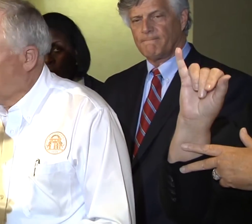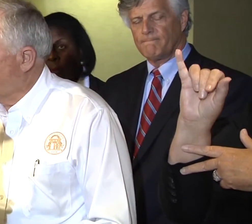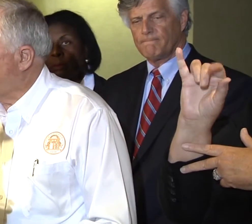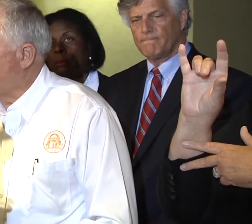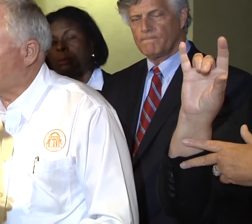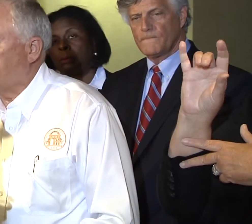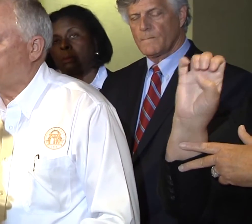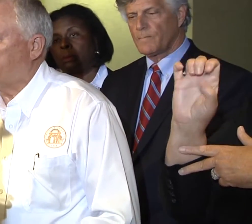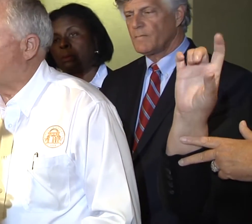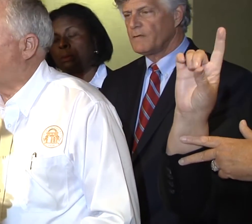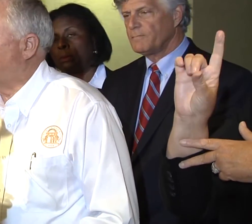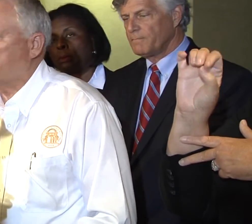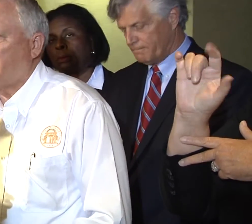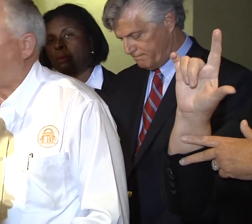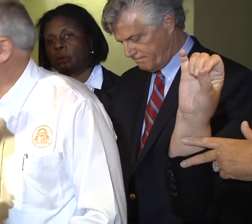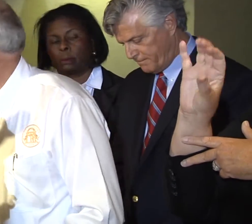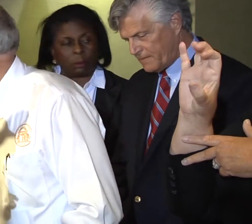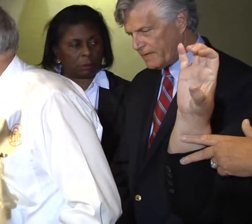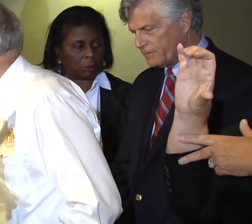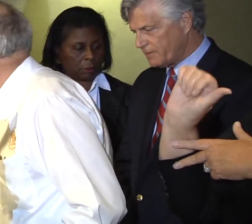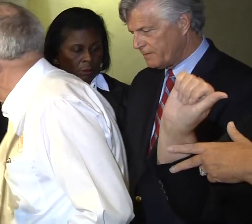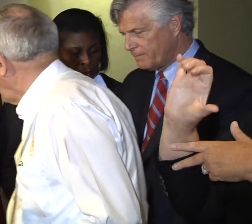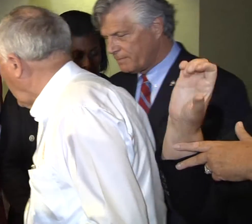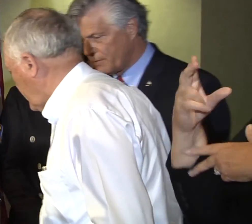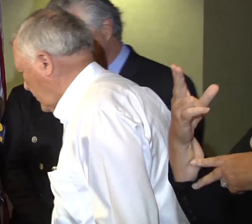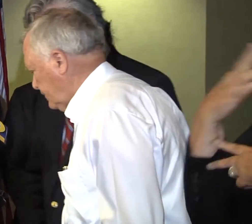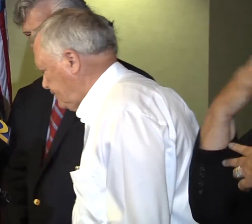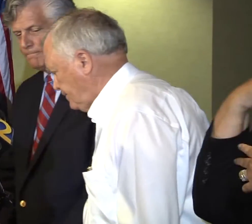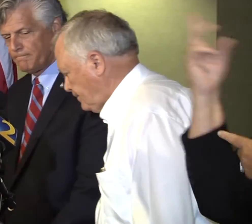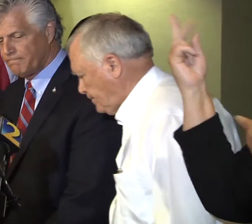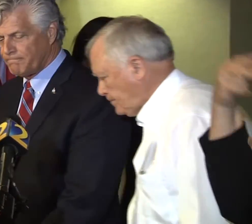and thank you, Mr. Mayor, for joining us today. Thank you, sir.